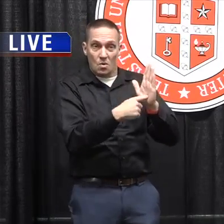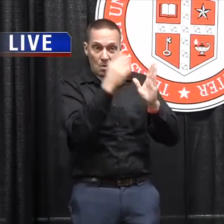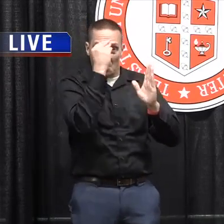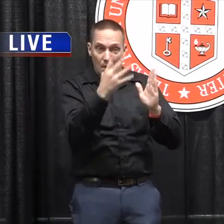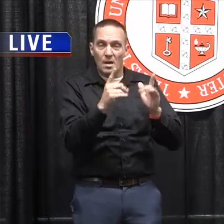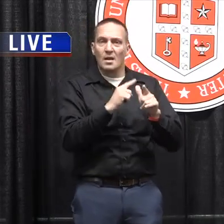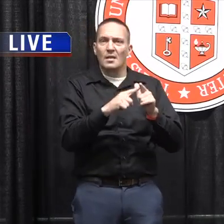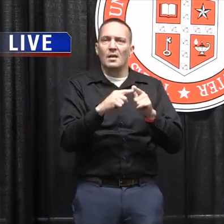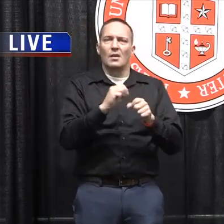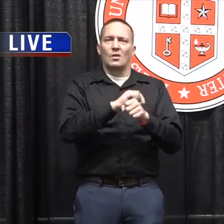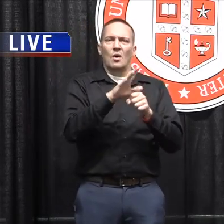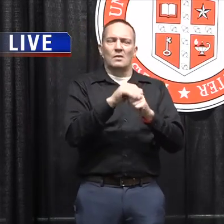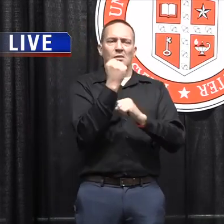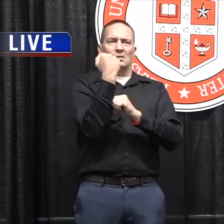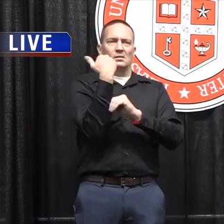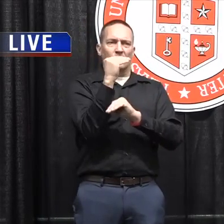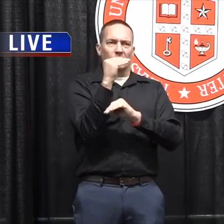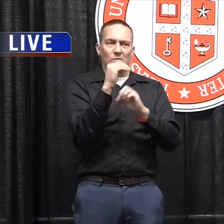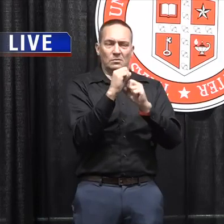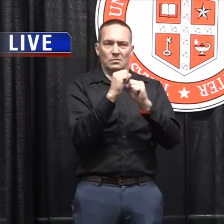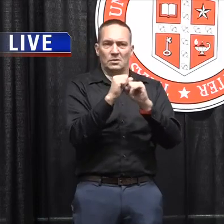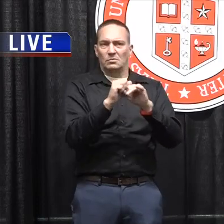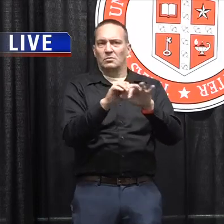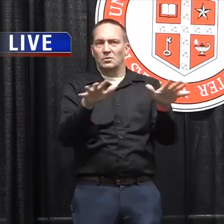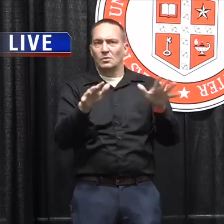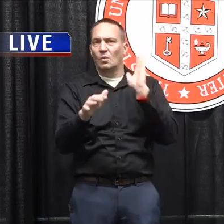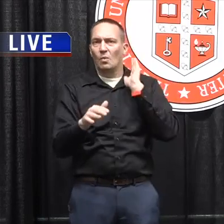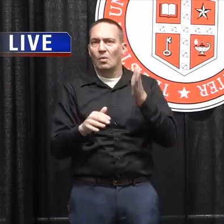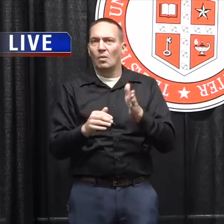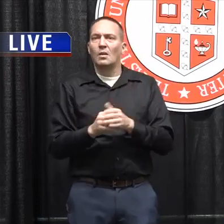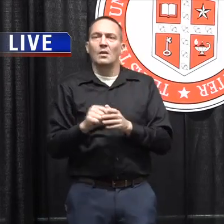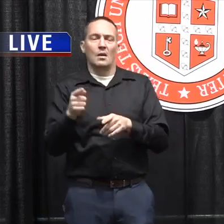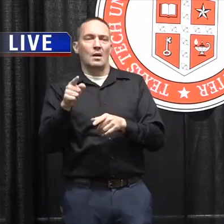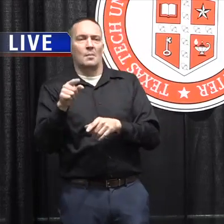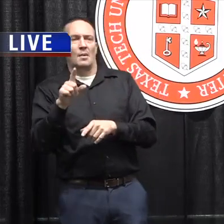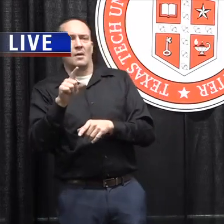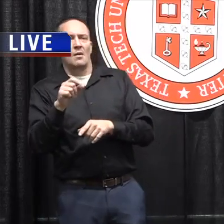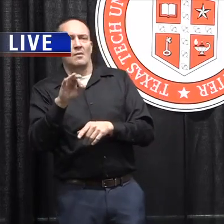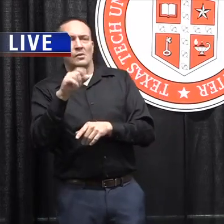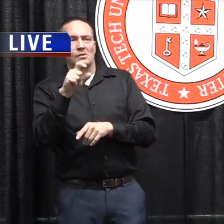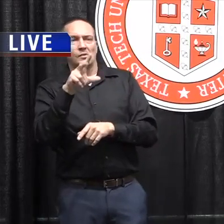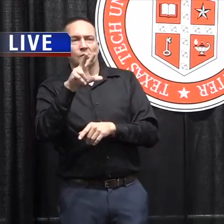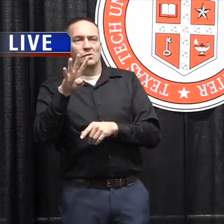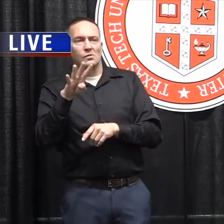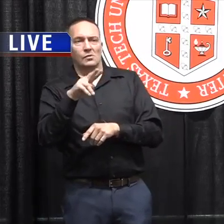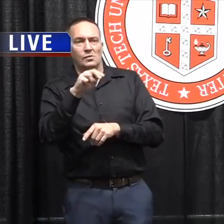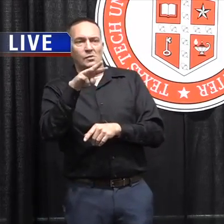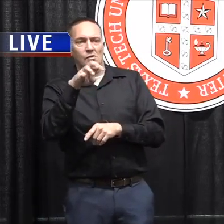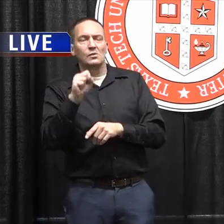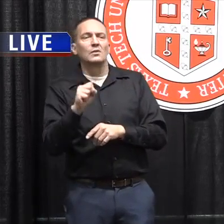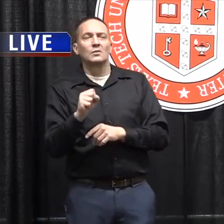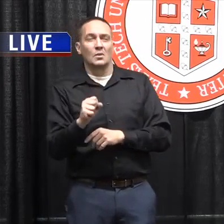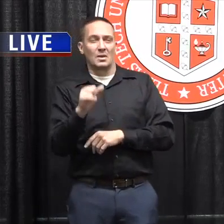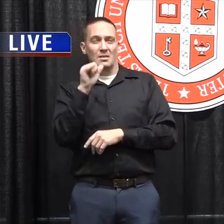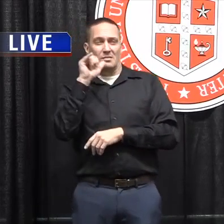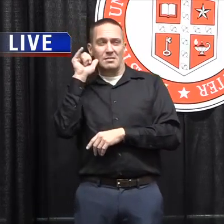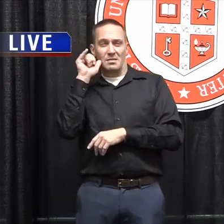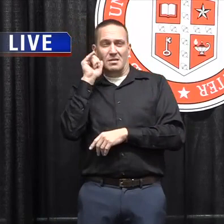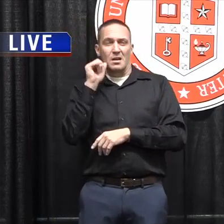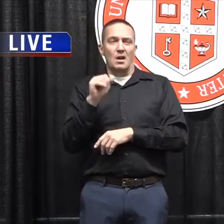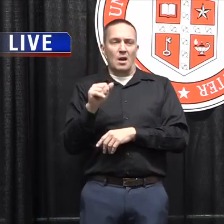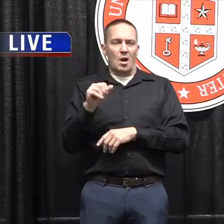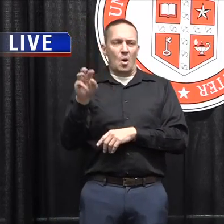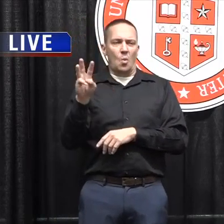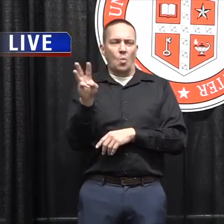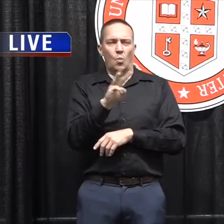Yes? Governor Abbott, thank you for being here today. Blair Sable with Fox 34 News. So yesterday, an organization in town, West Texas,